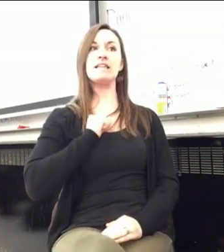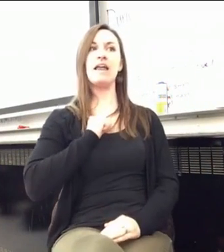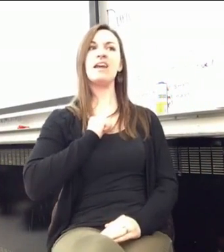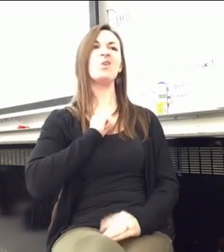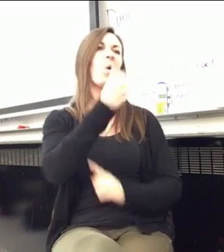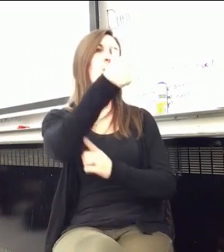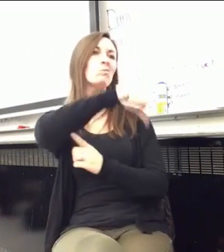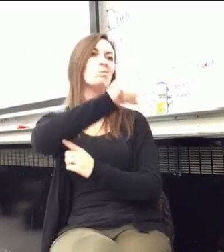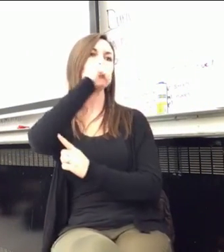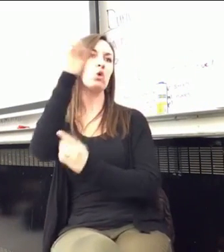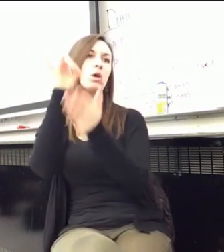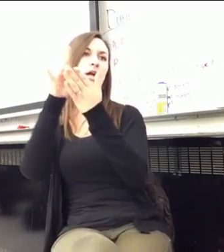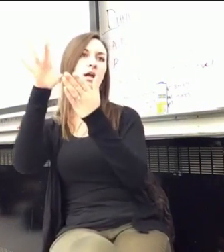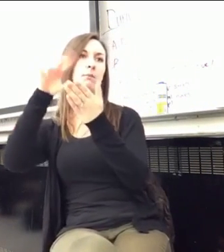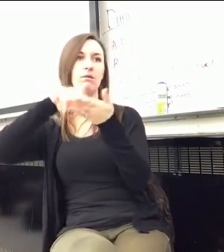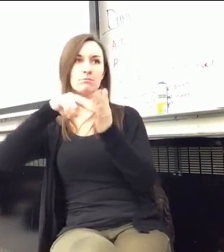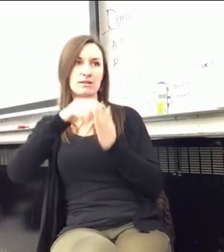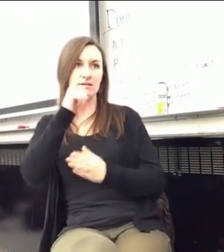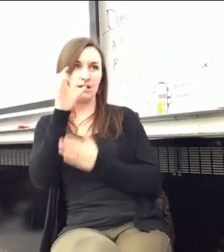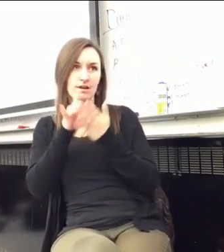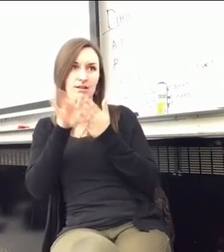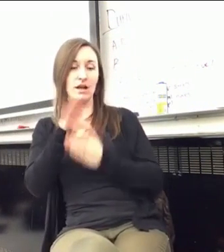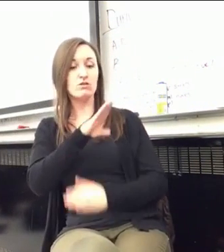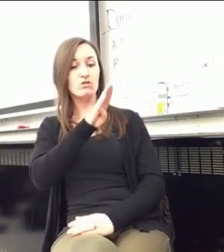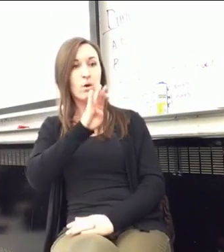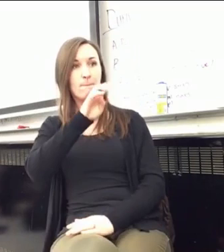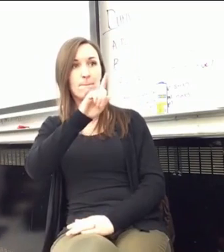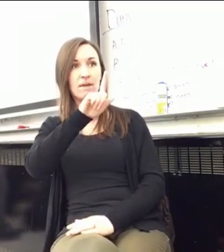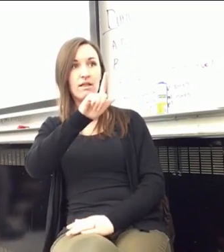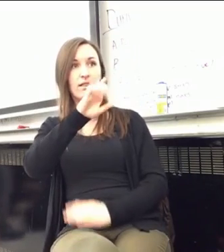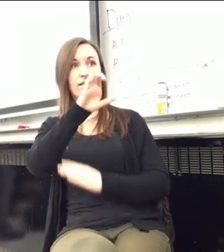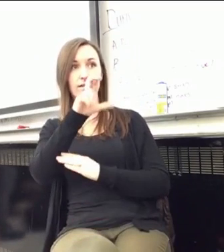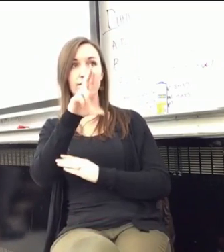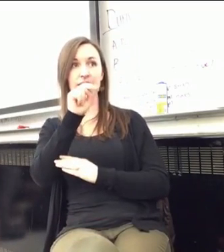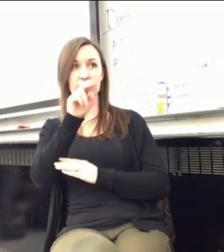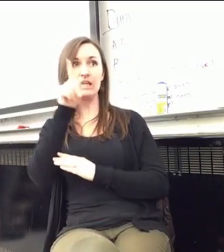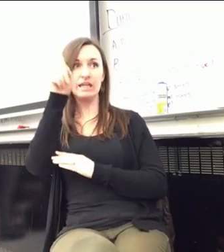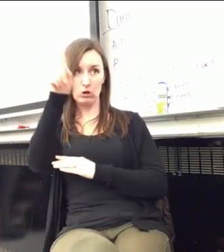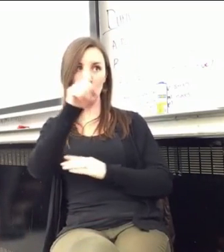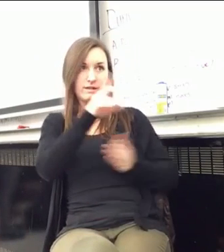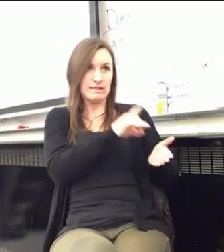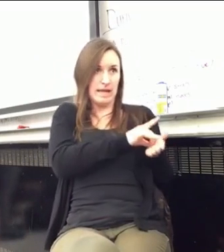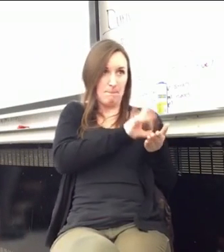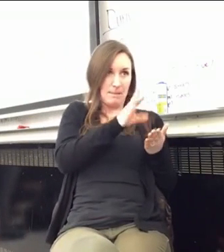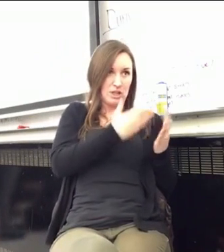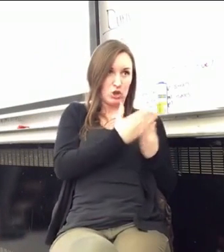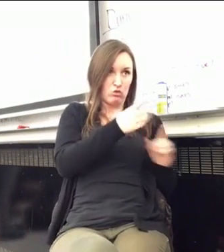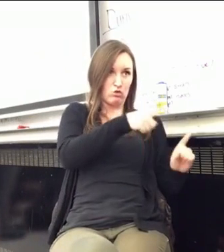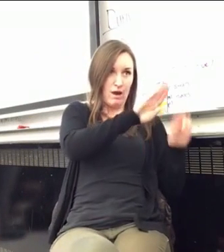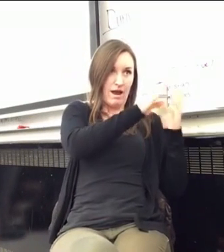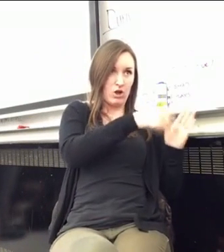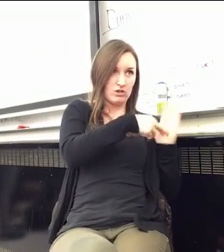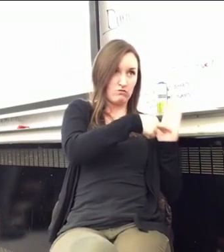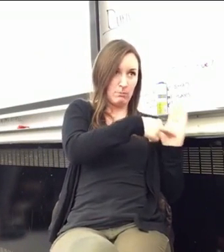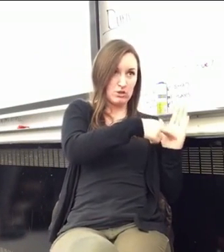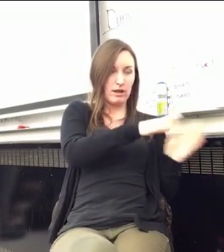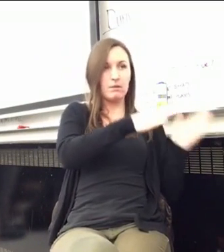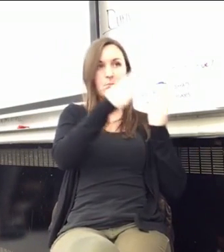Clinton. That's why Bill Clinton, and a lot of people have forgotten about it, but he was impeached. But Nixon would have